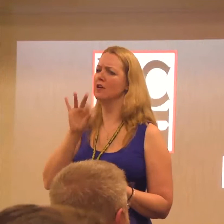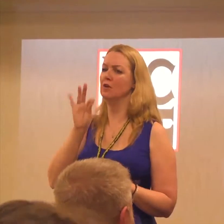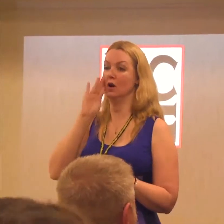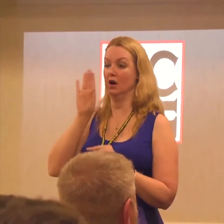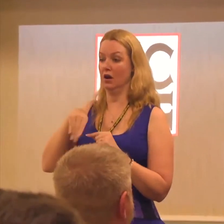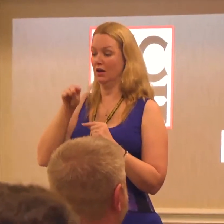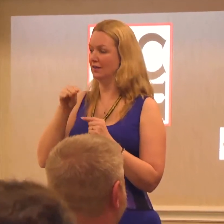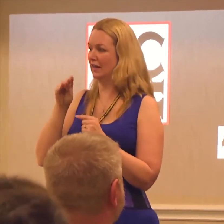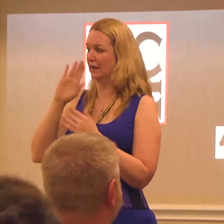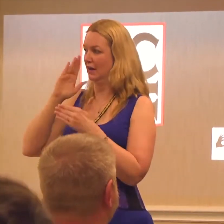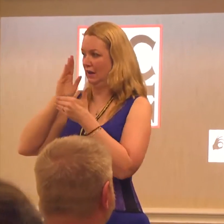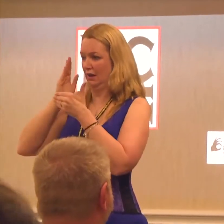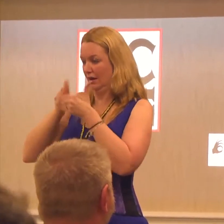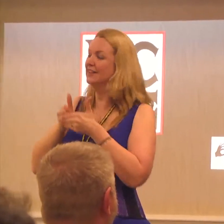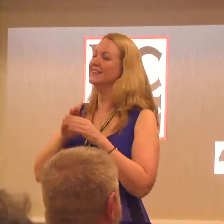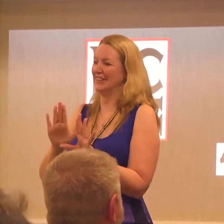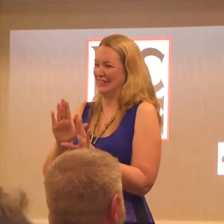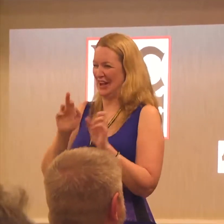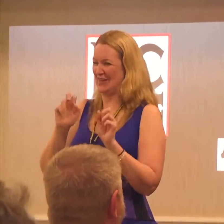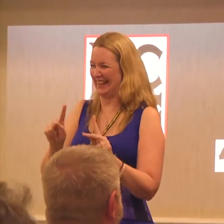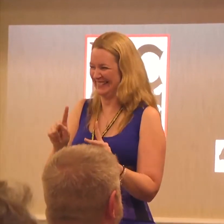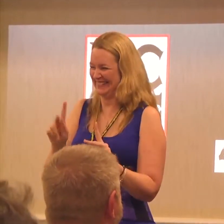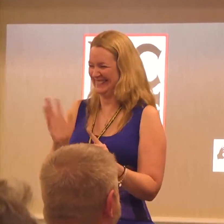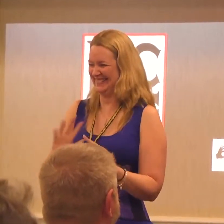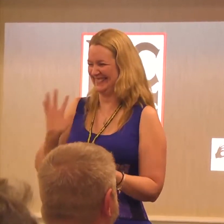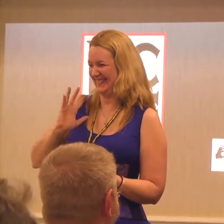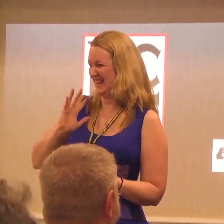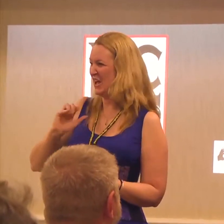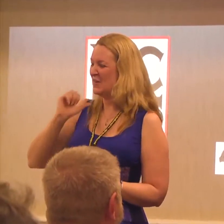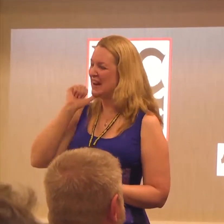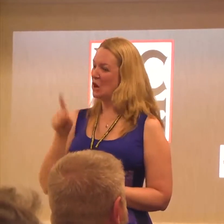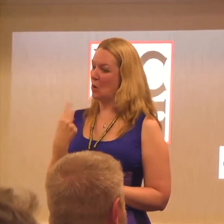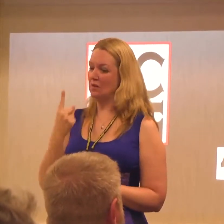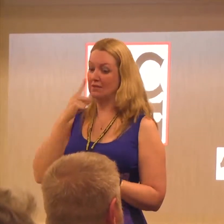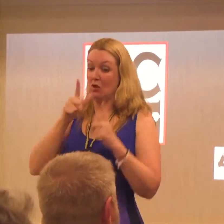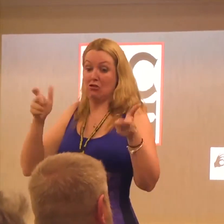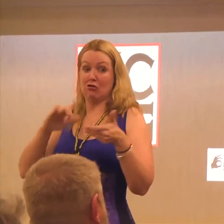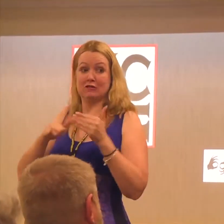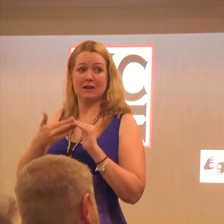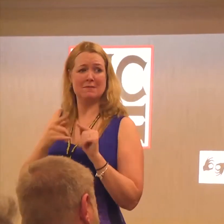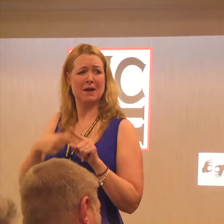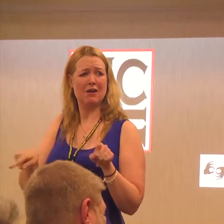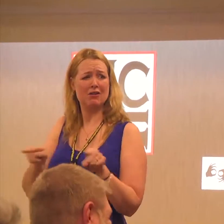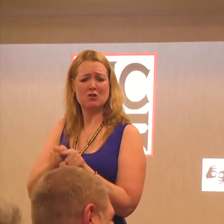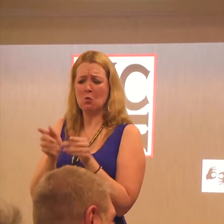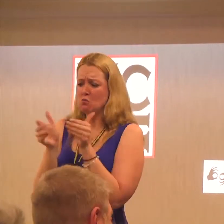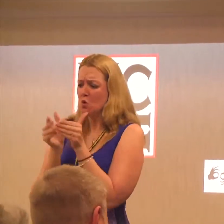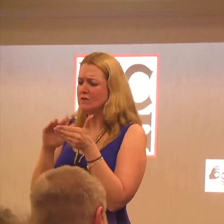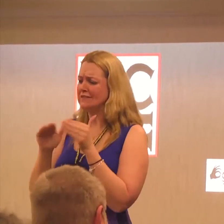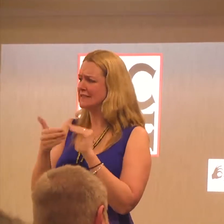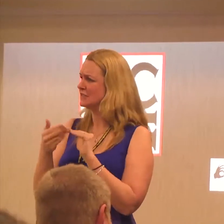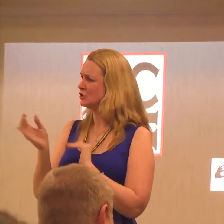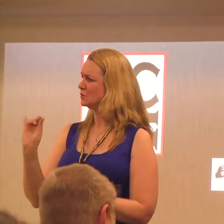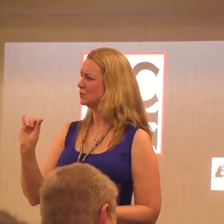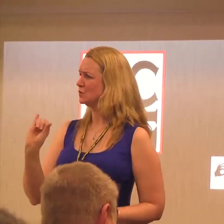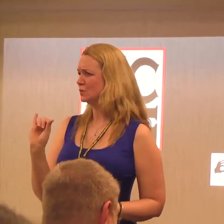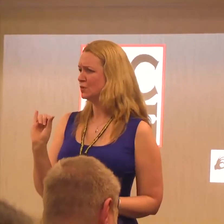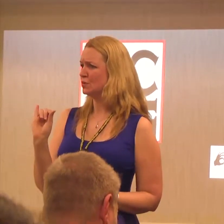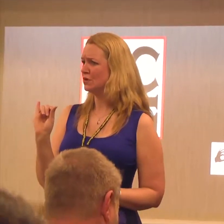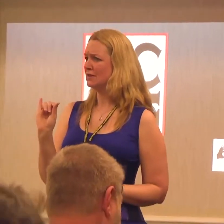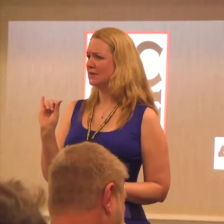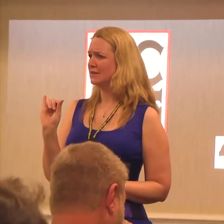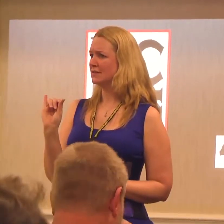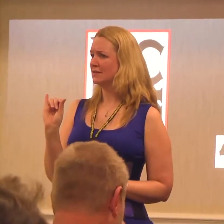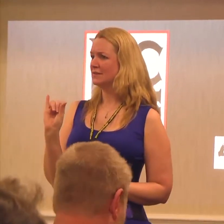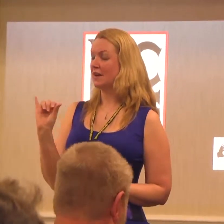or not, so. Back then, the fight for preservation in the leather community wasn't only in the large cities, but it was also in the smaller cities,